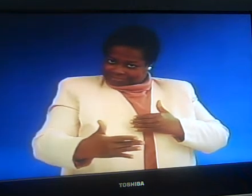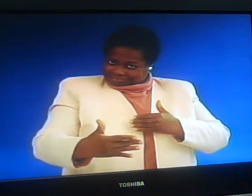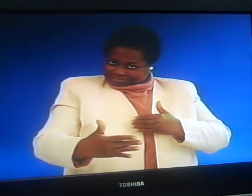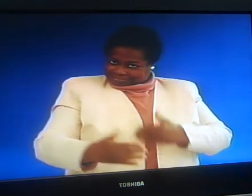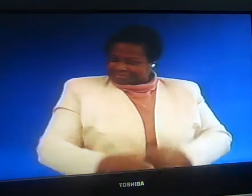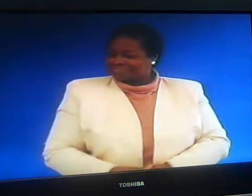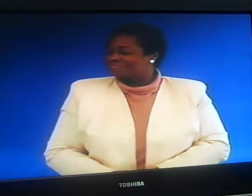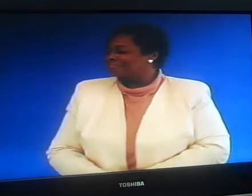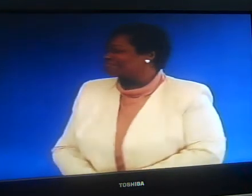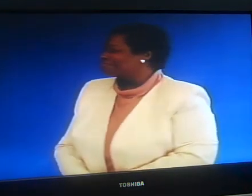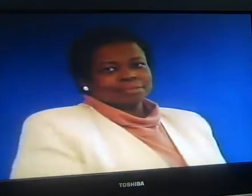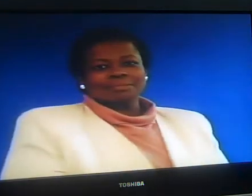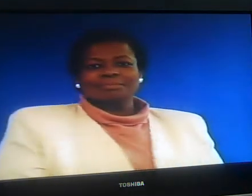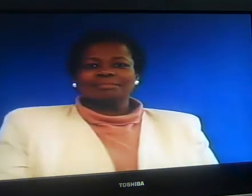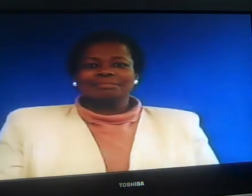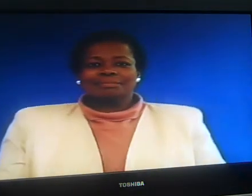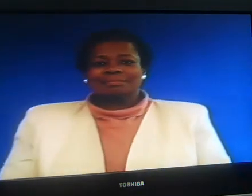was used from then on.